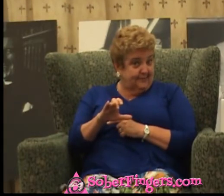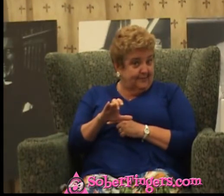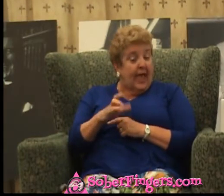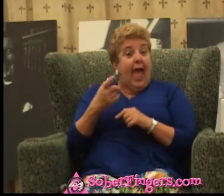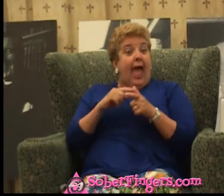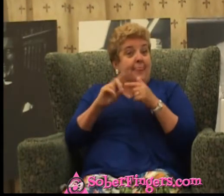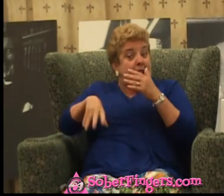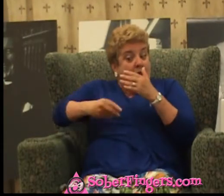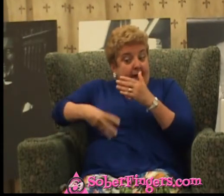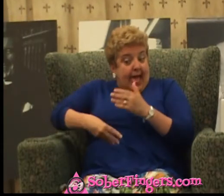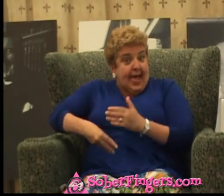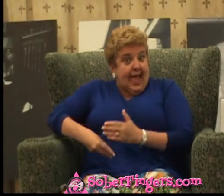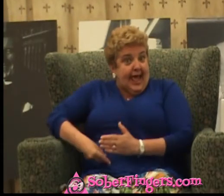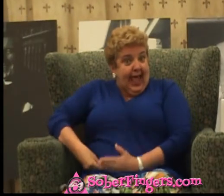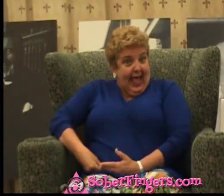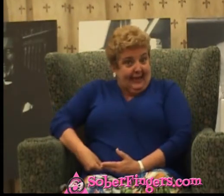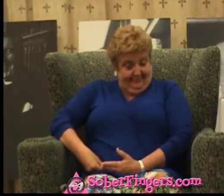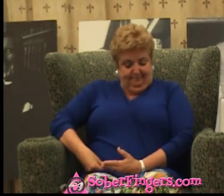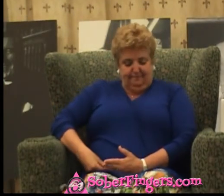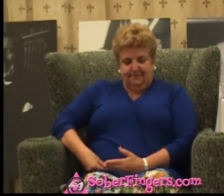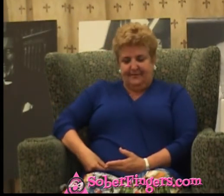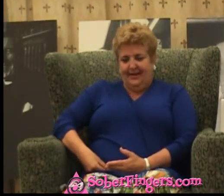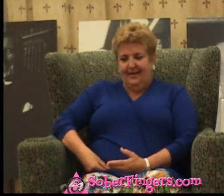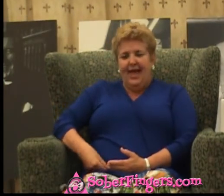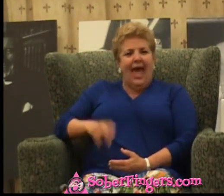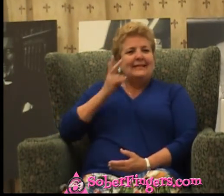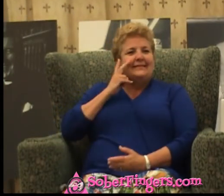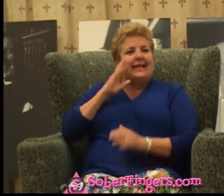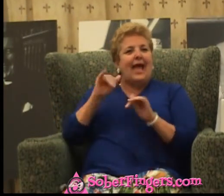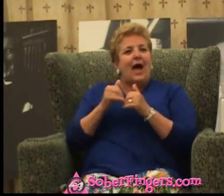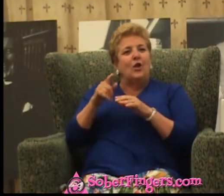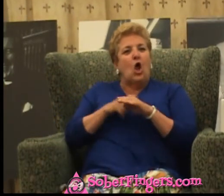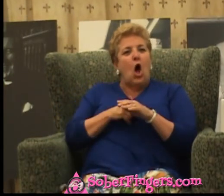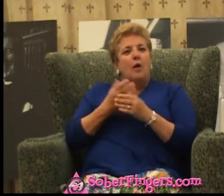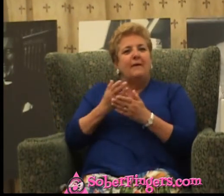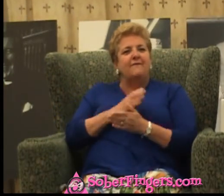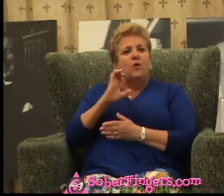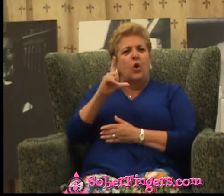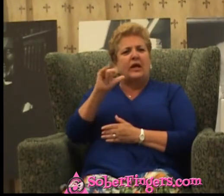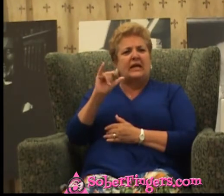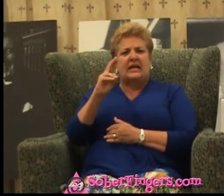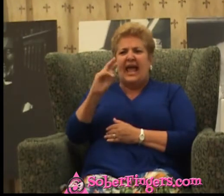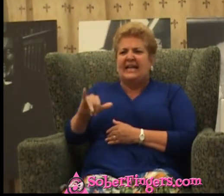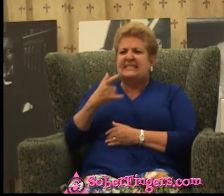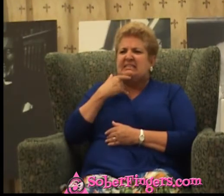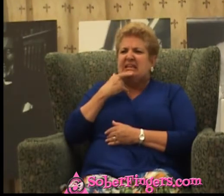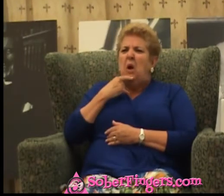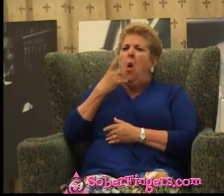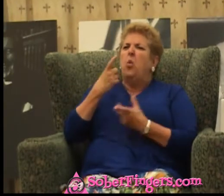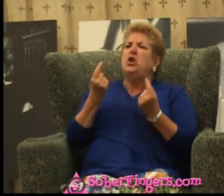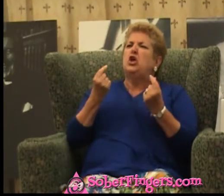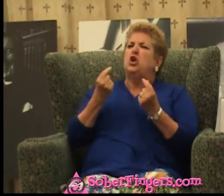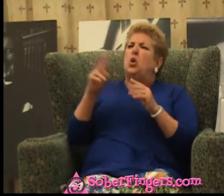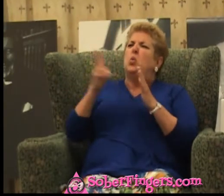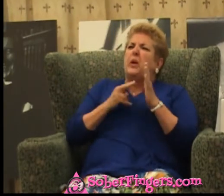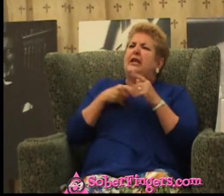and just see how long it would take before he said, "What, you were going to read the whole meeting? I mean, what the